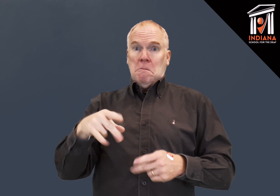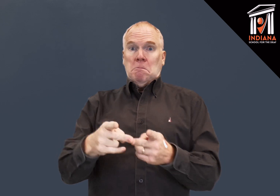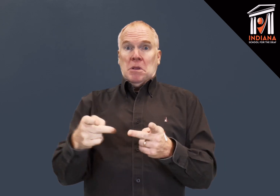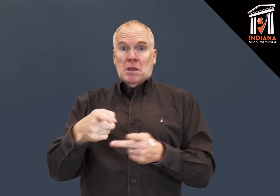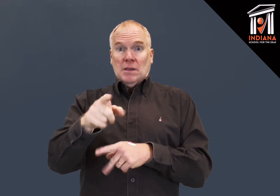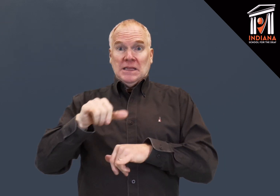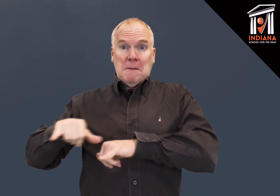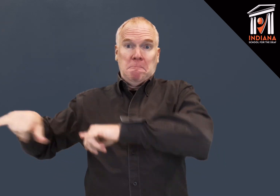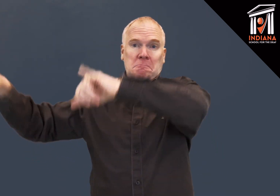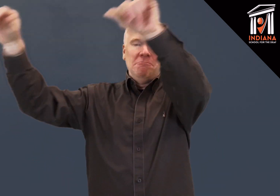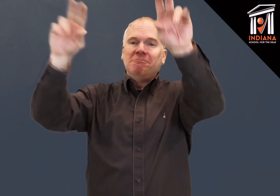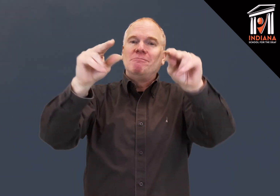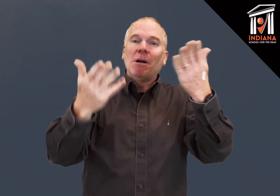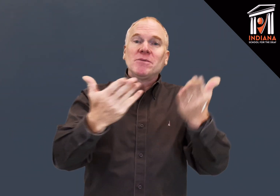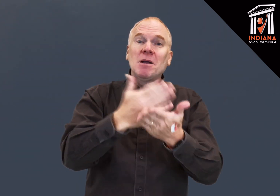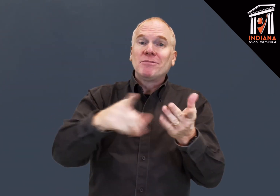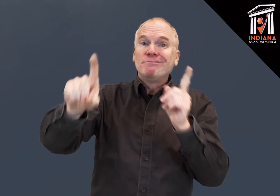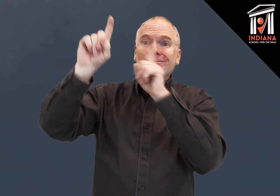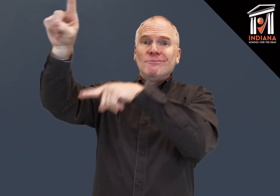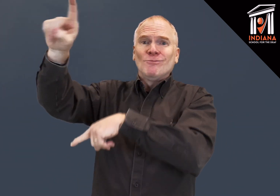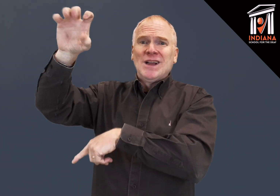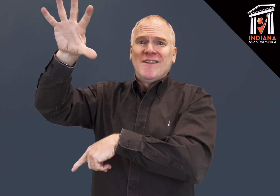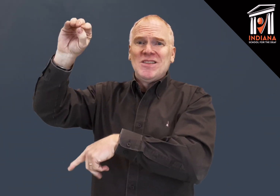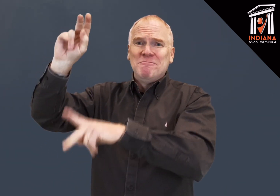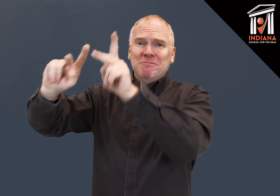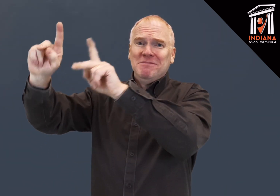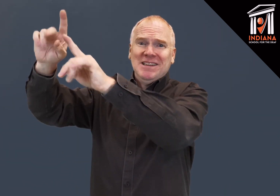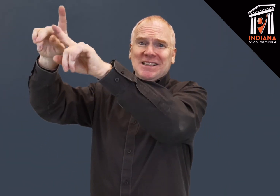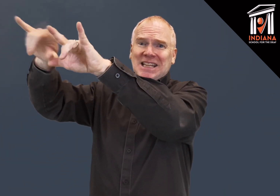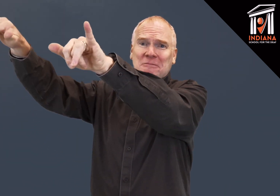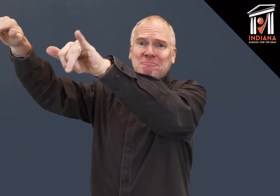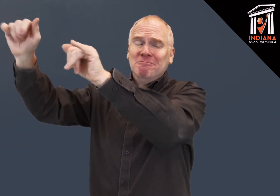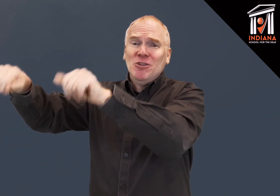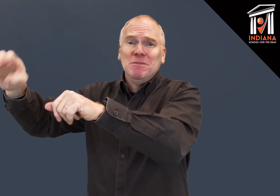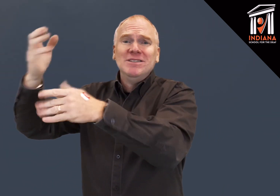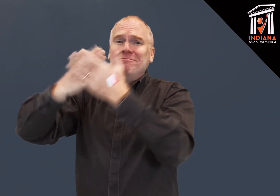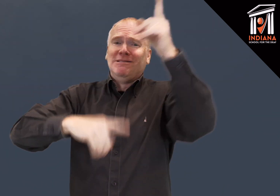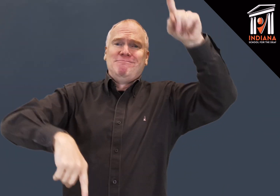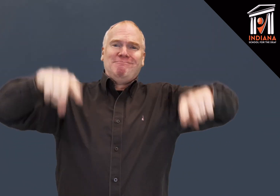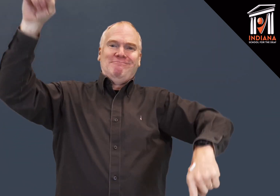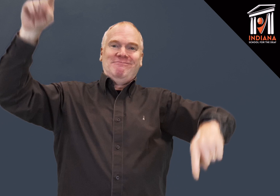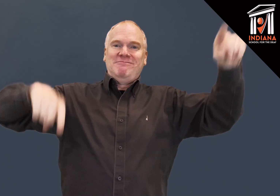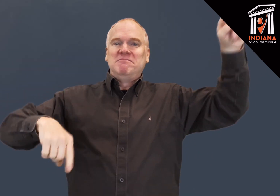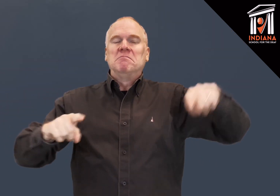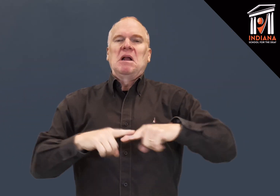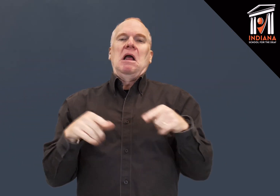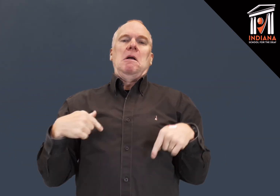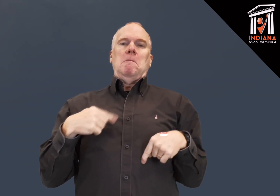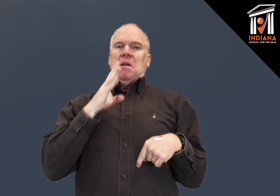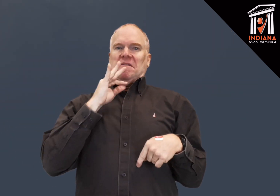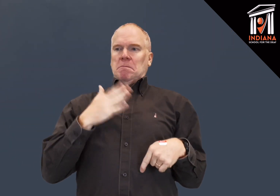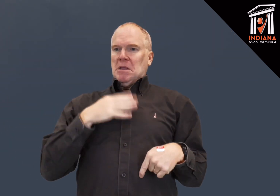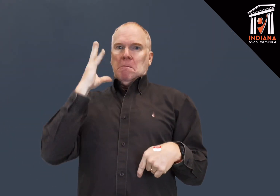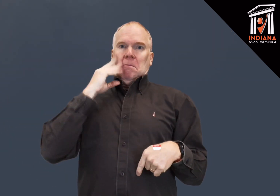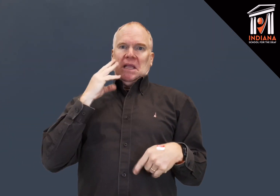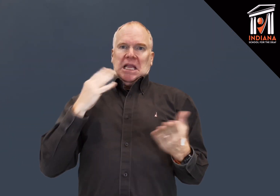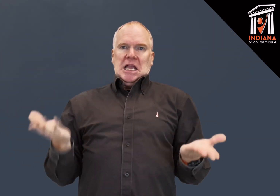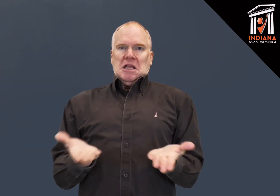8 stations established. Now, obviously, different locations will have different numbers of